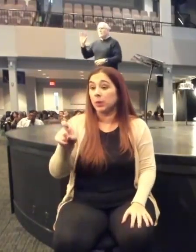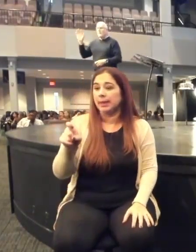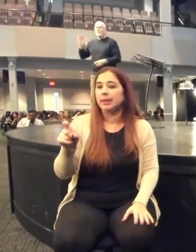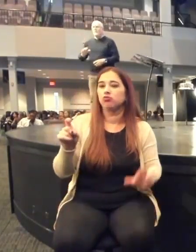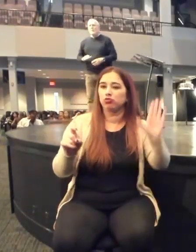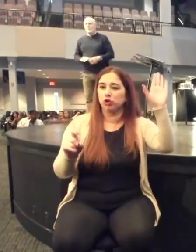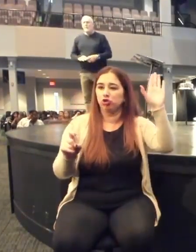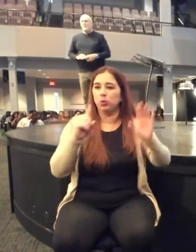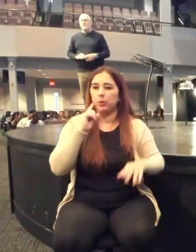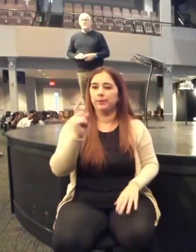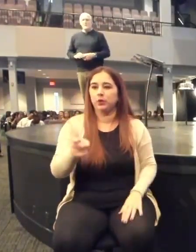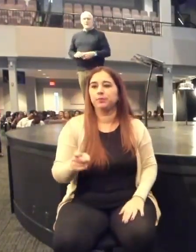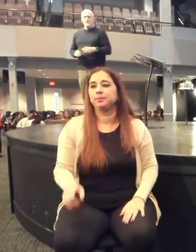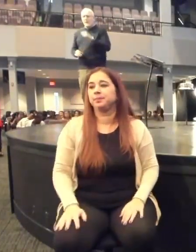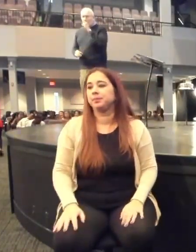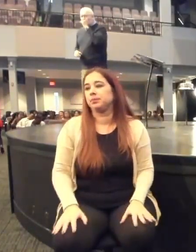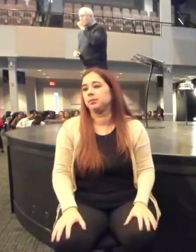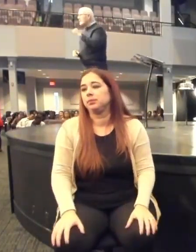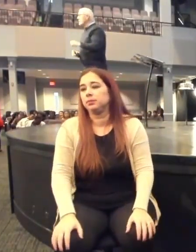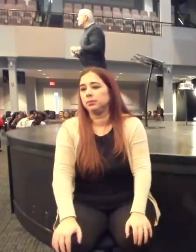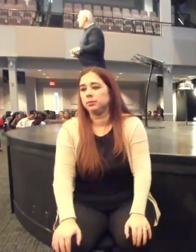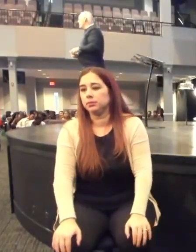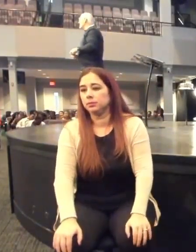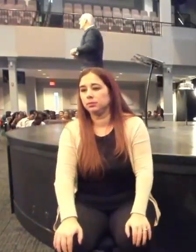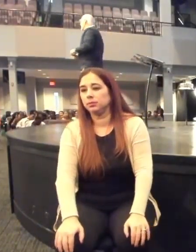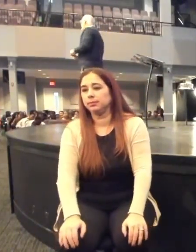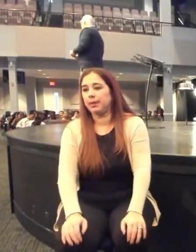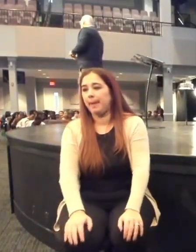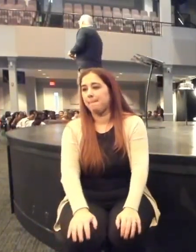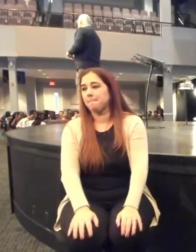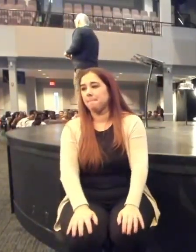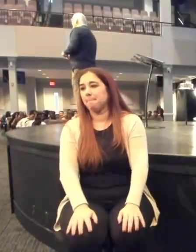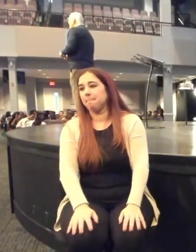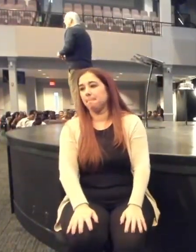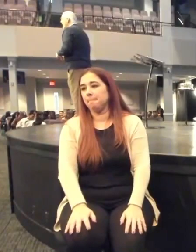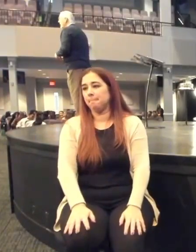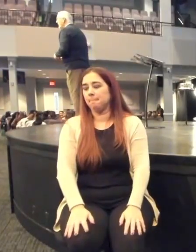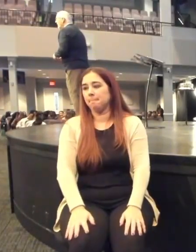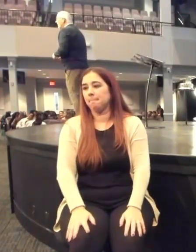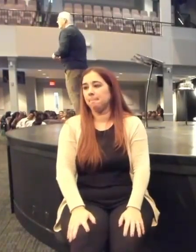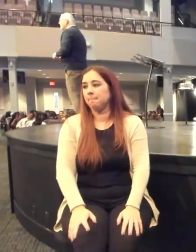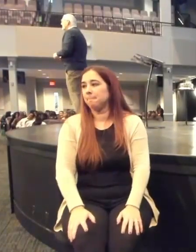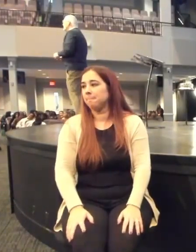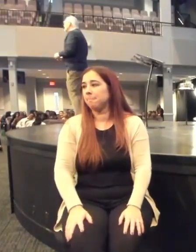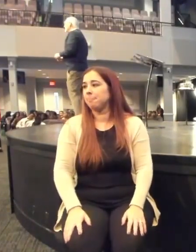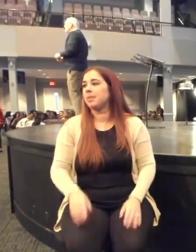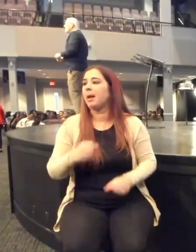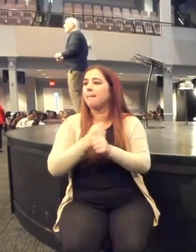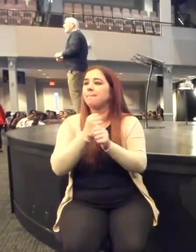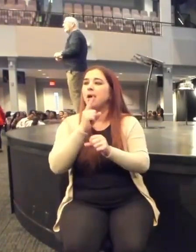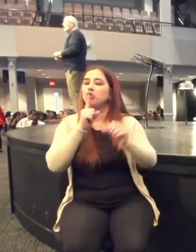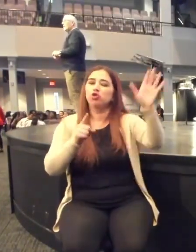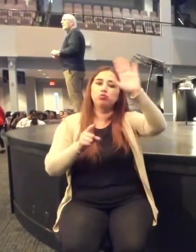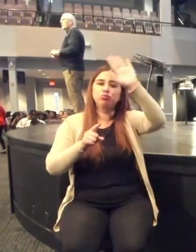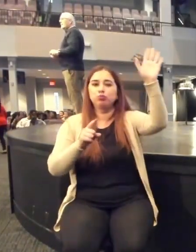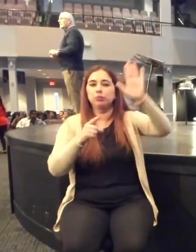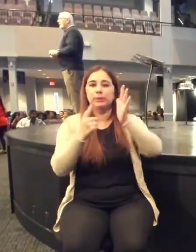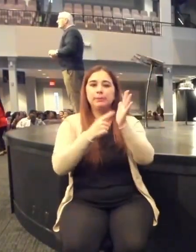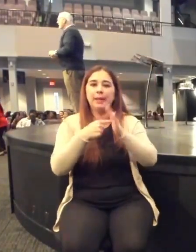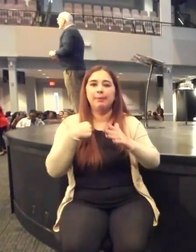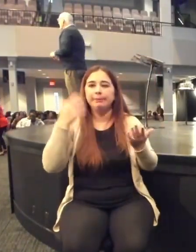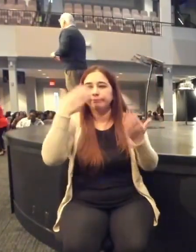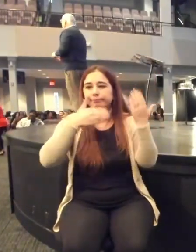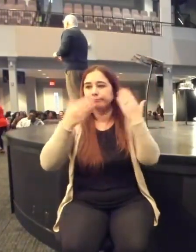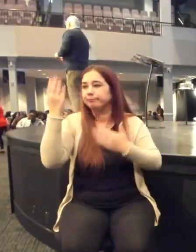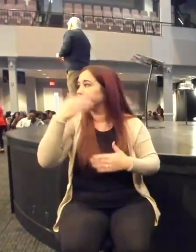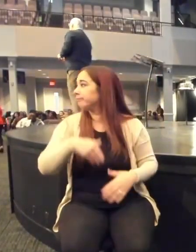might have to sort of wave at them a little bit because sometimes, it's hard to see everybody among all the faces there.